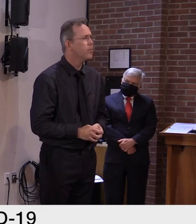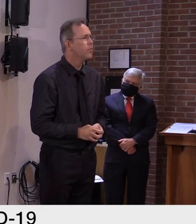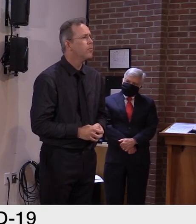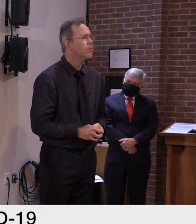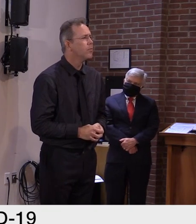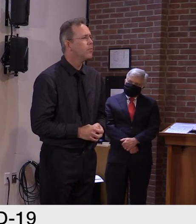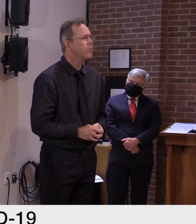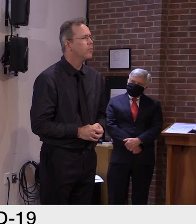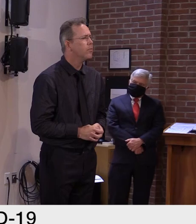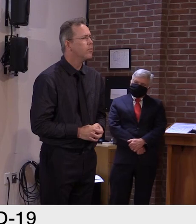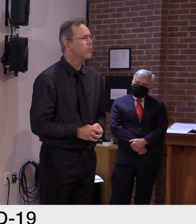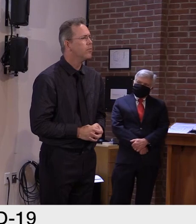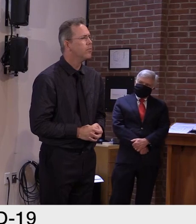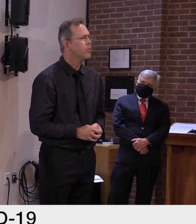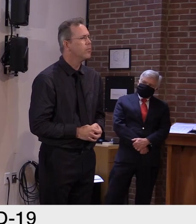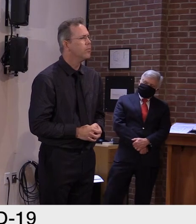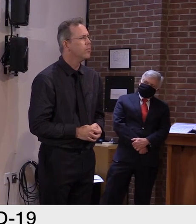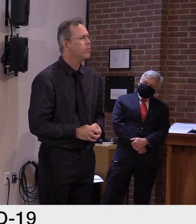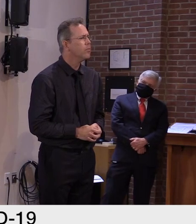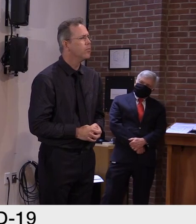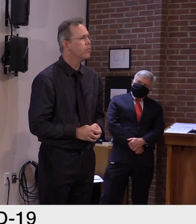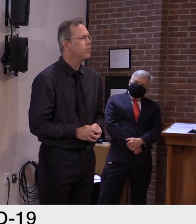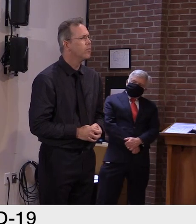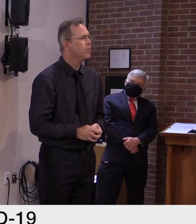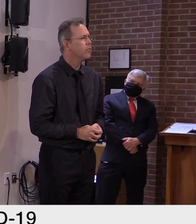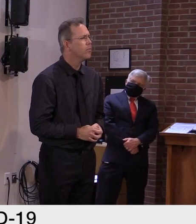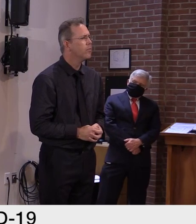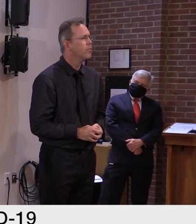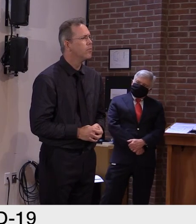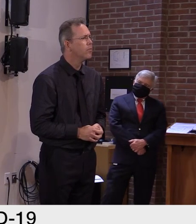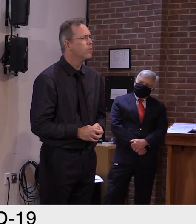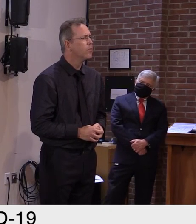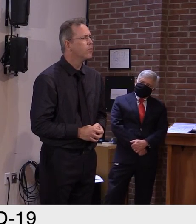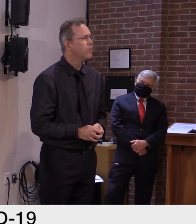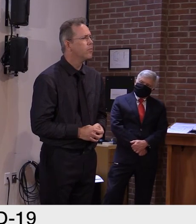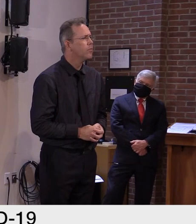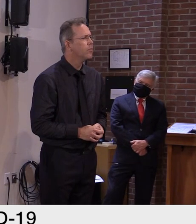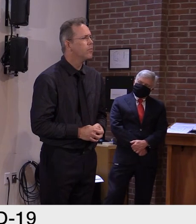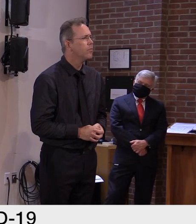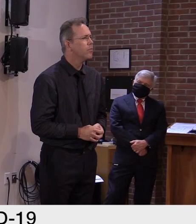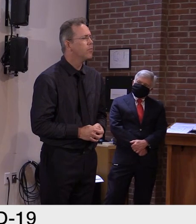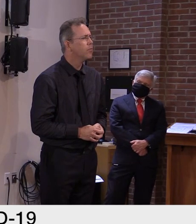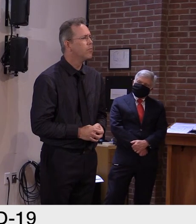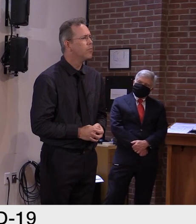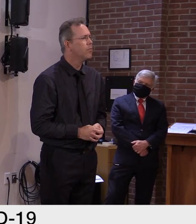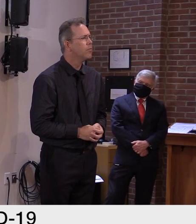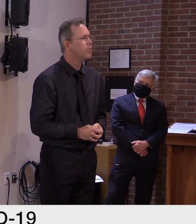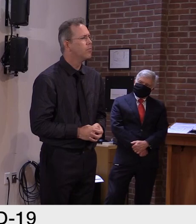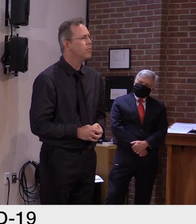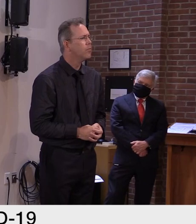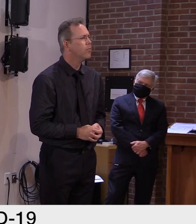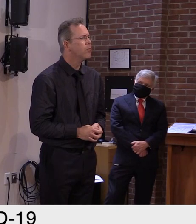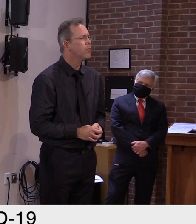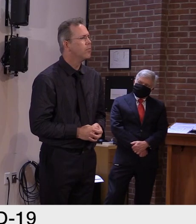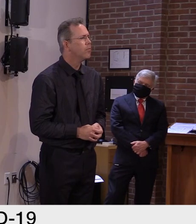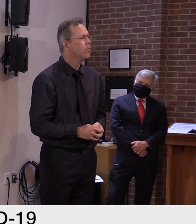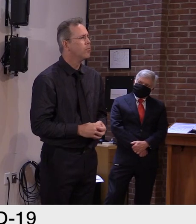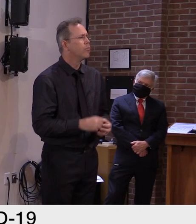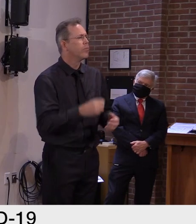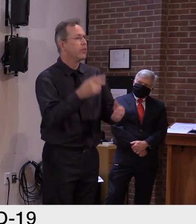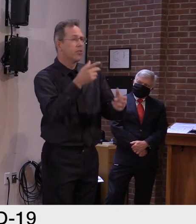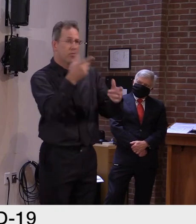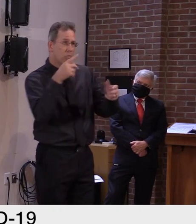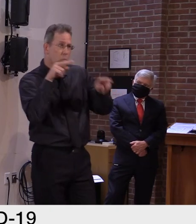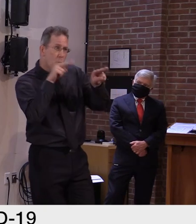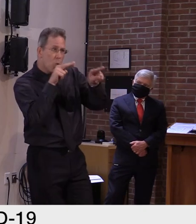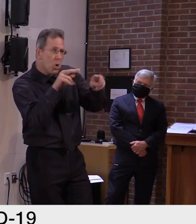but for just like in Vermont. Do you just recommend they do it in their immediate household, just with them? Yes. Yeah, that's what I'm